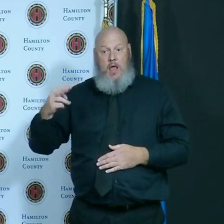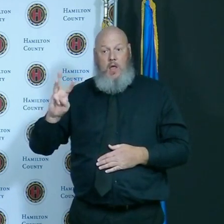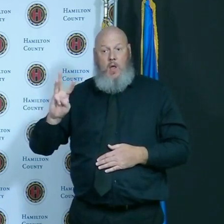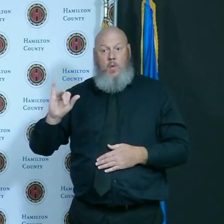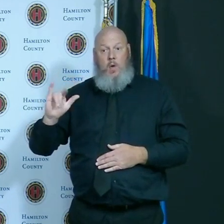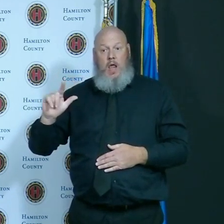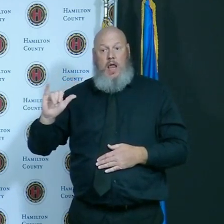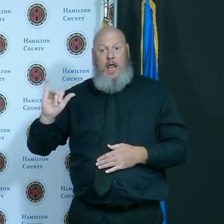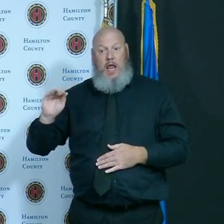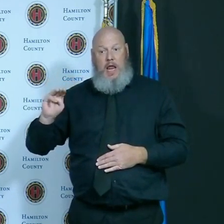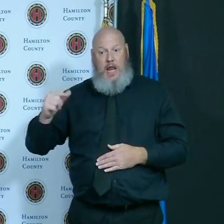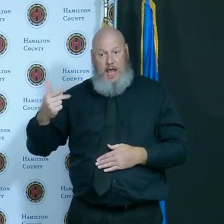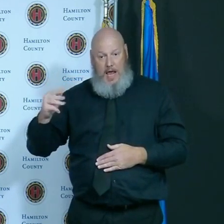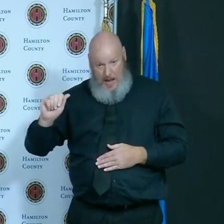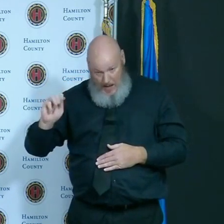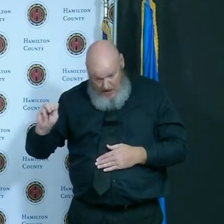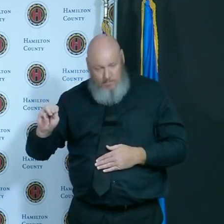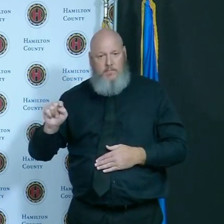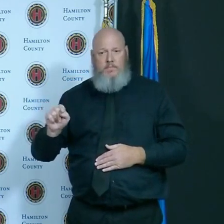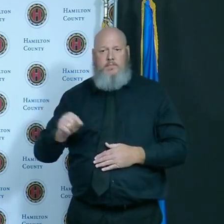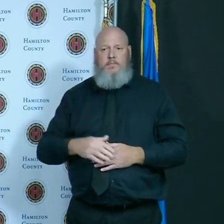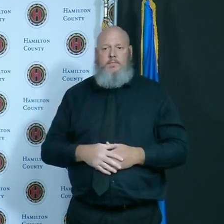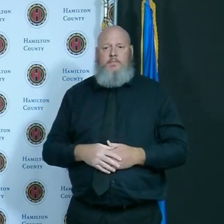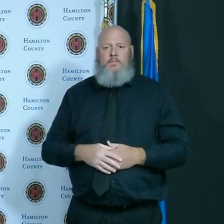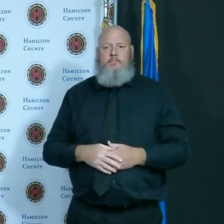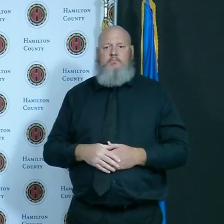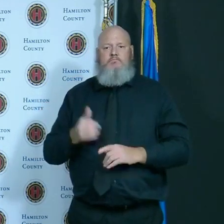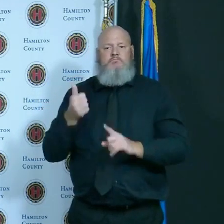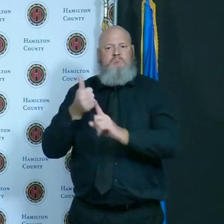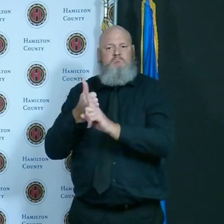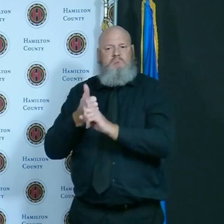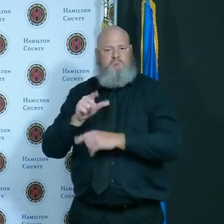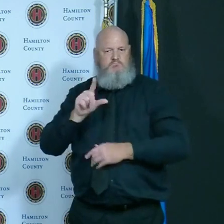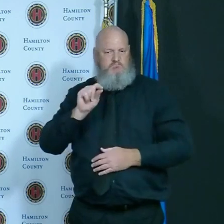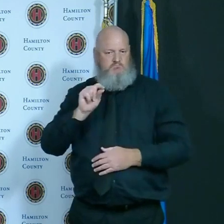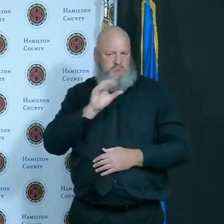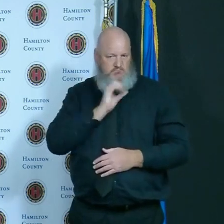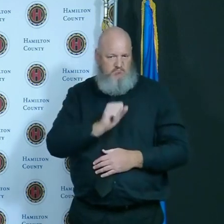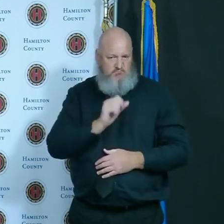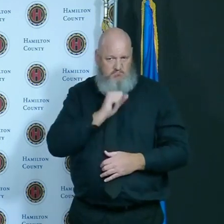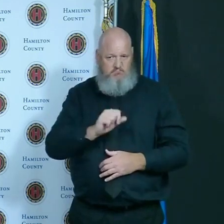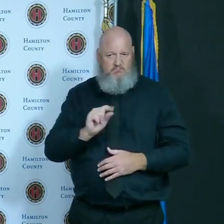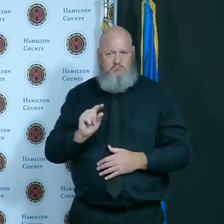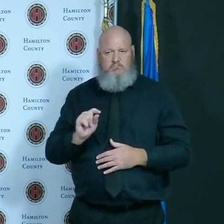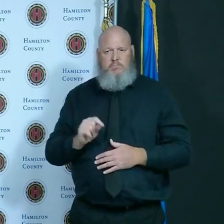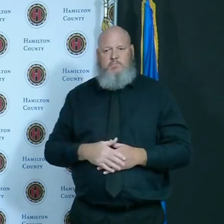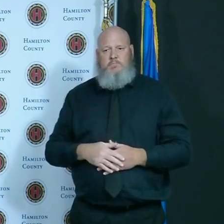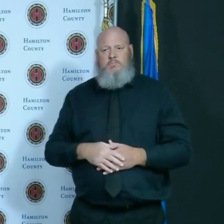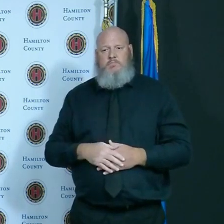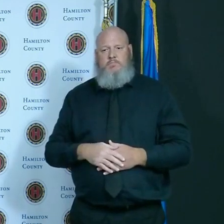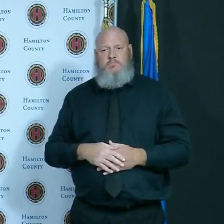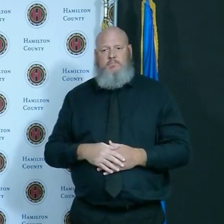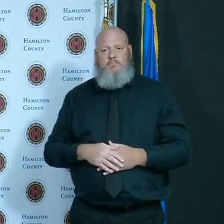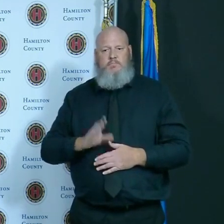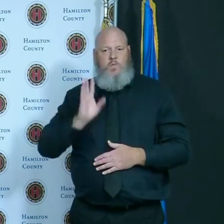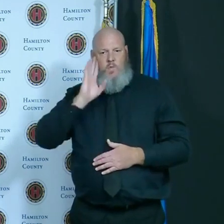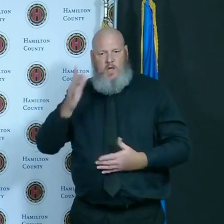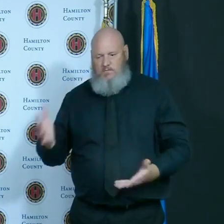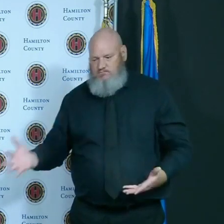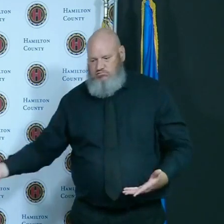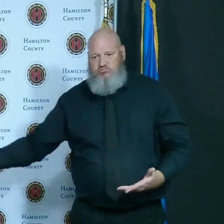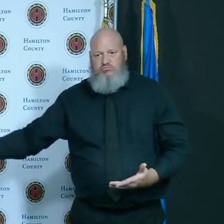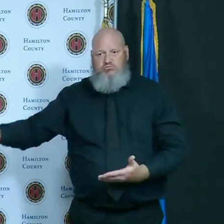work with you, communicate your concerns, questions, and progress to me, and be the